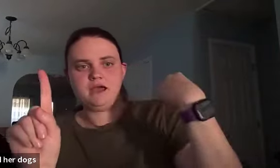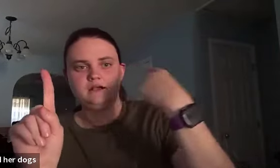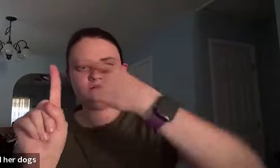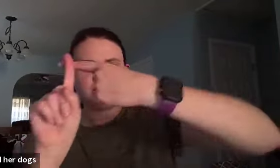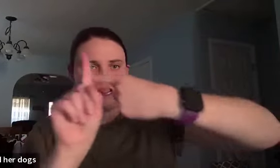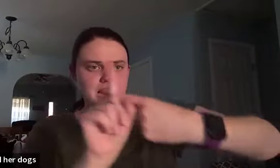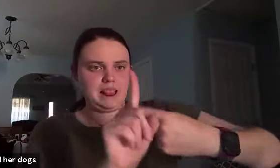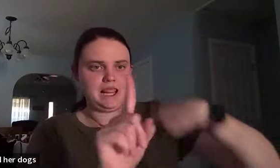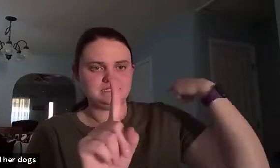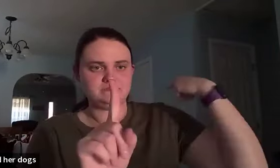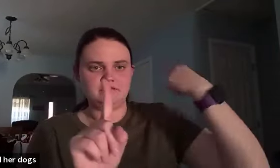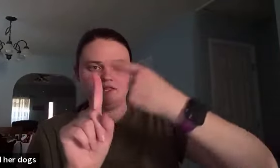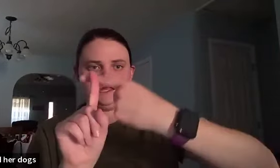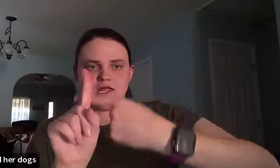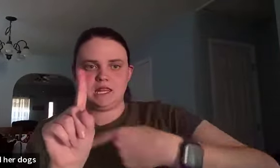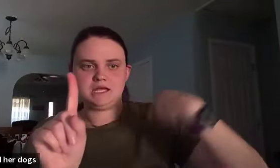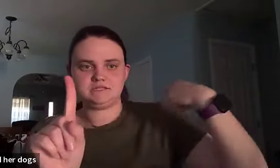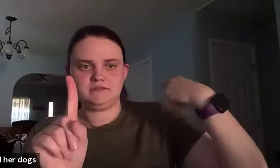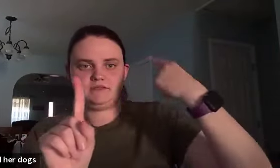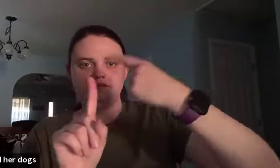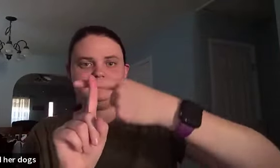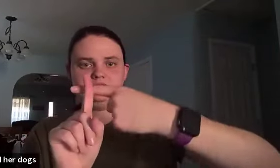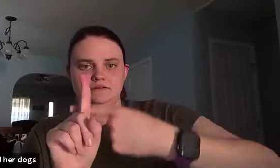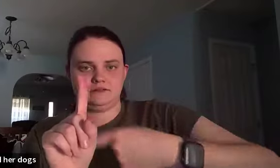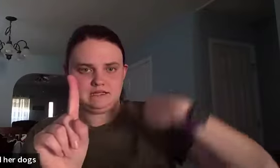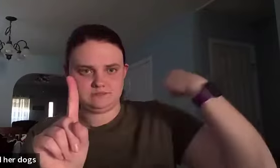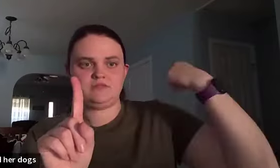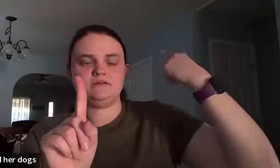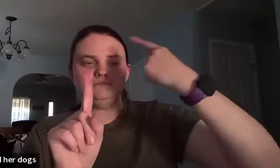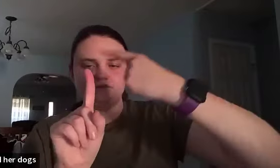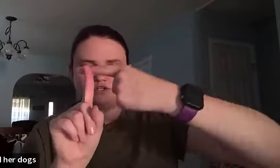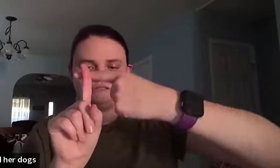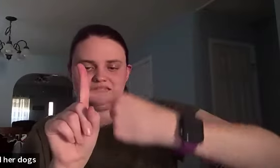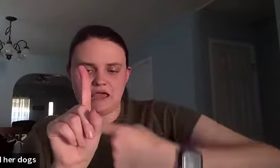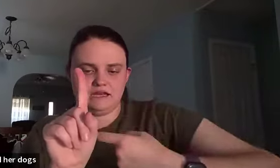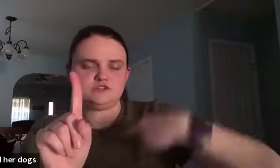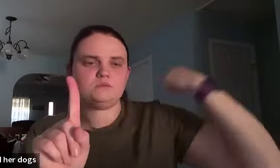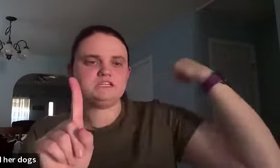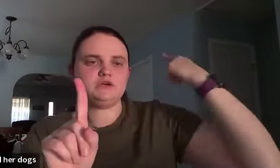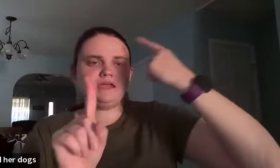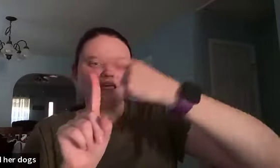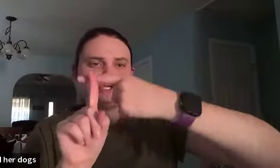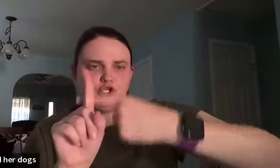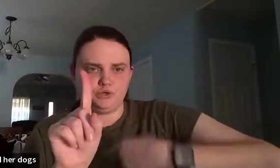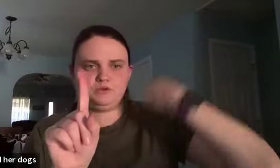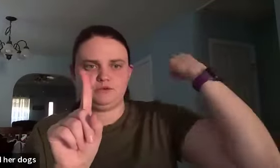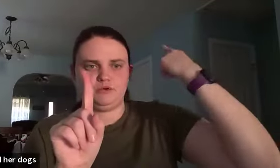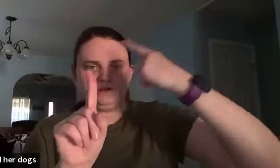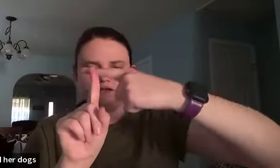back. Last month, last month, last month. So you slide and it's almost like you're making a U with your pointer